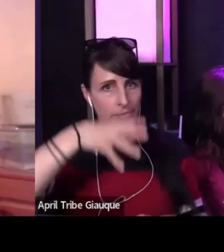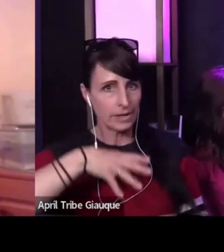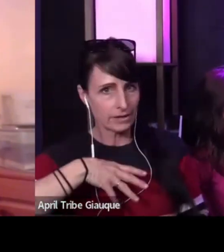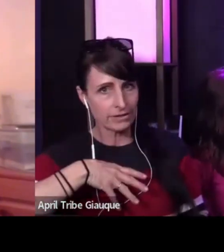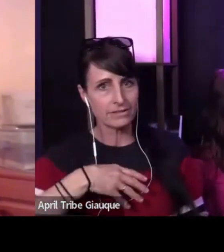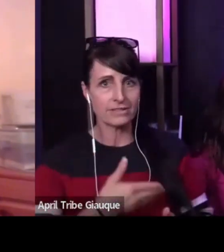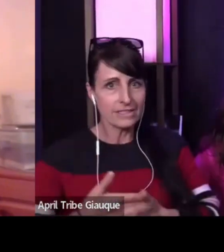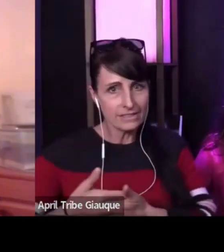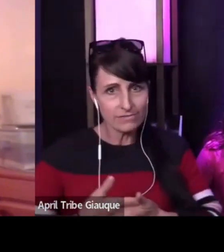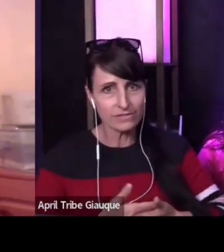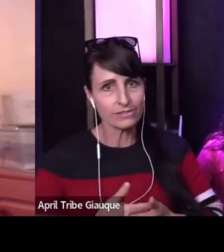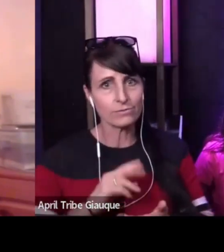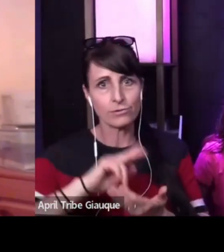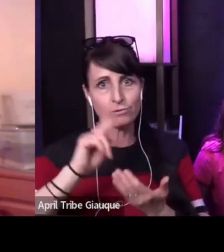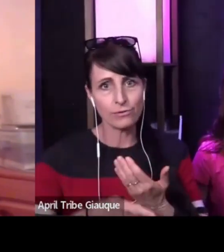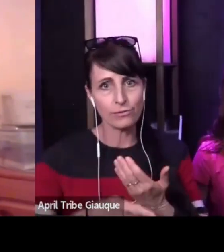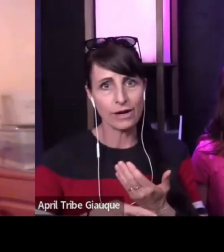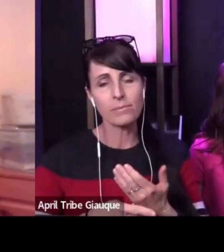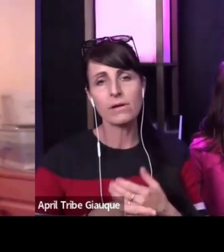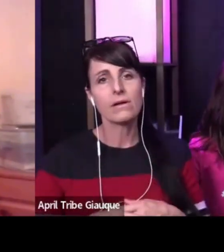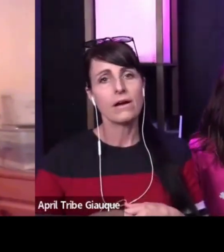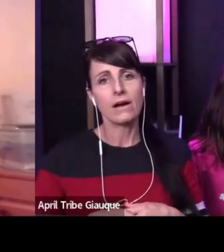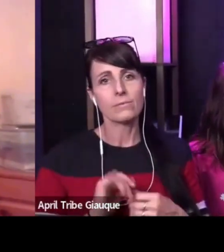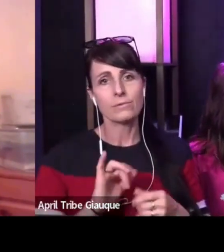yeah. That's the Parent Infant Program.